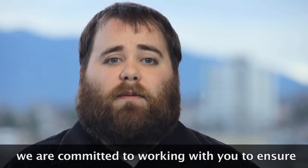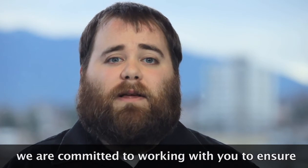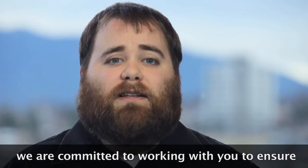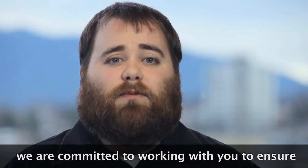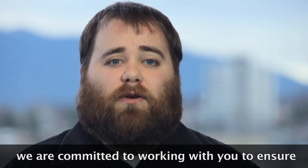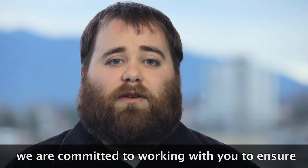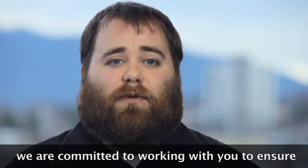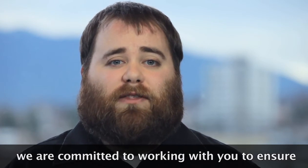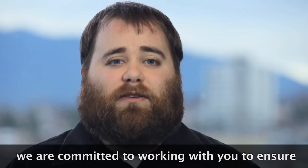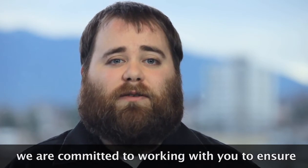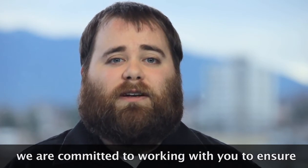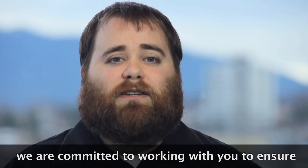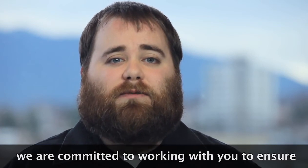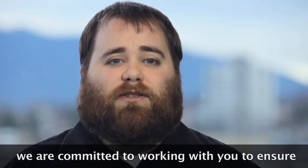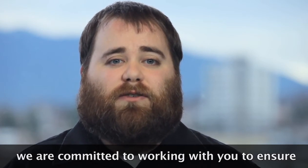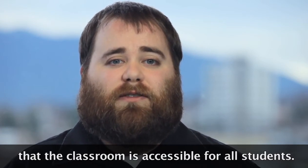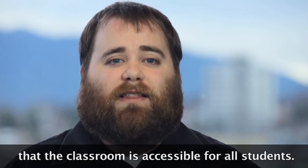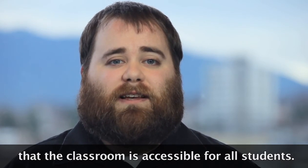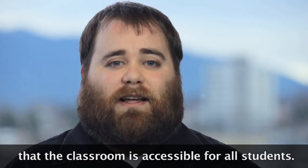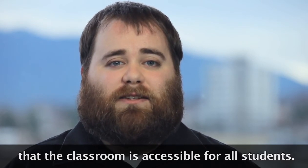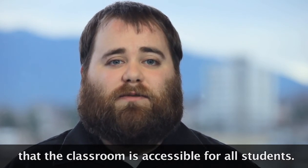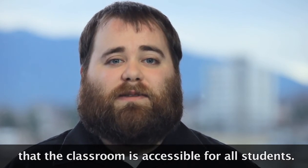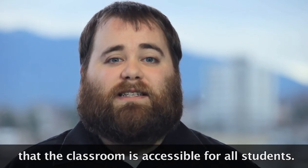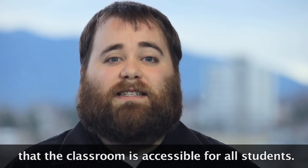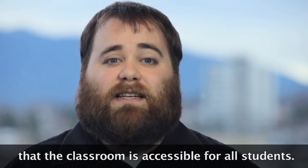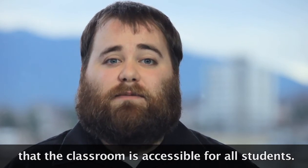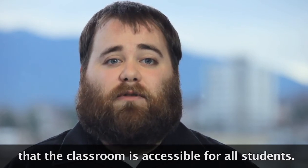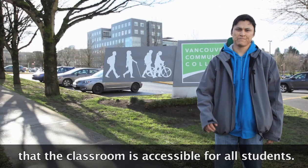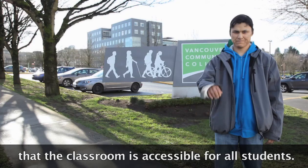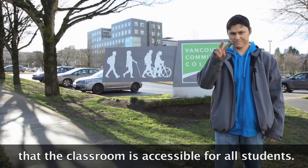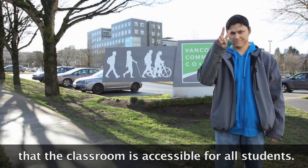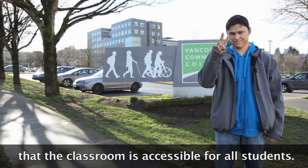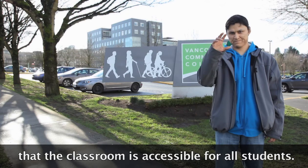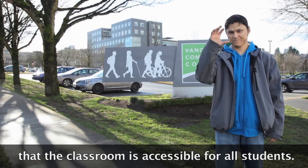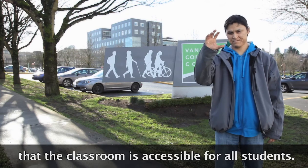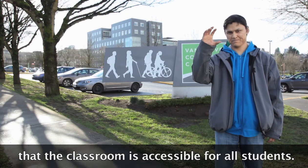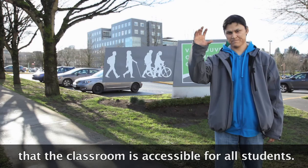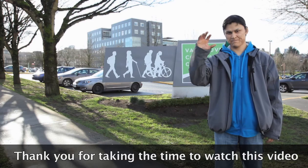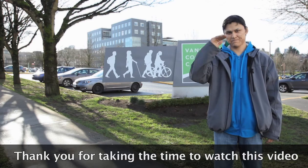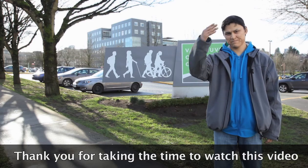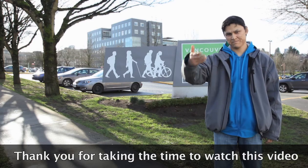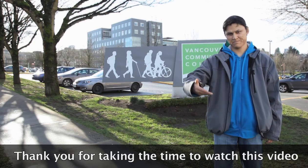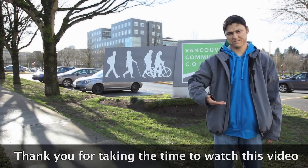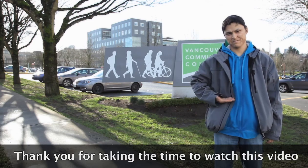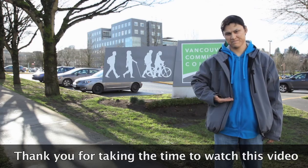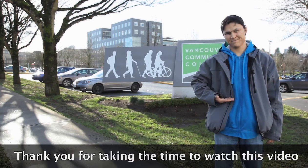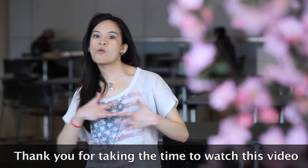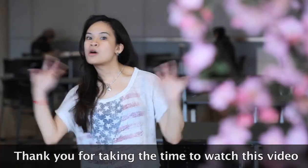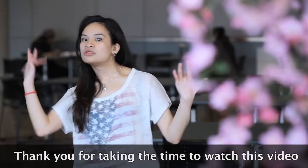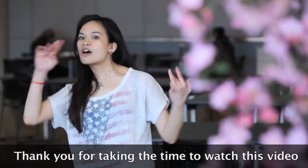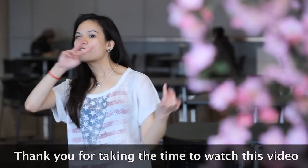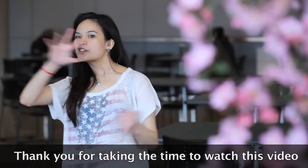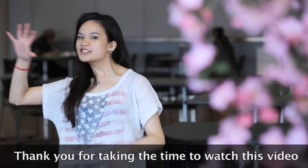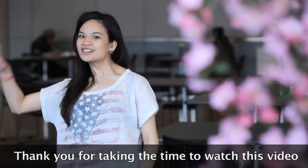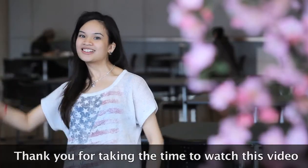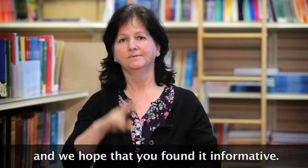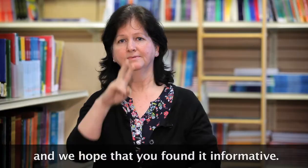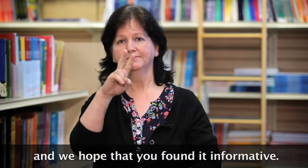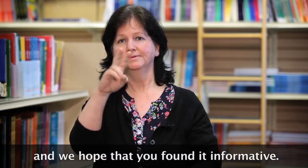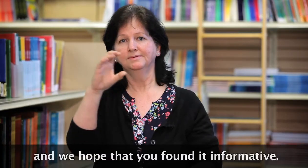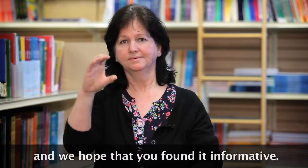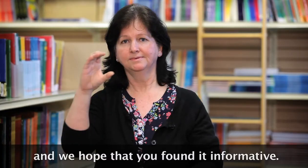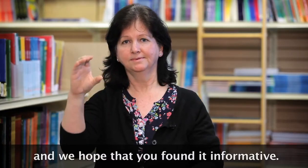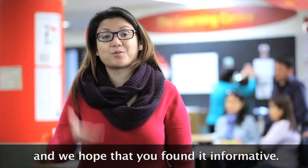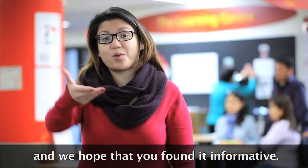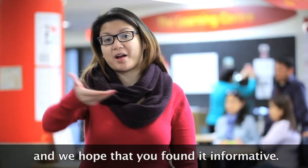we are committed to working with you to ensure that the classroom is accessible for all students. Thank you for taking the time to watch this video, and we hope